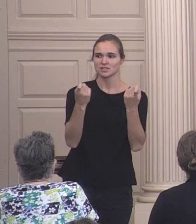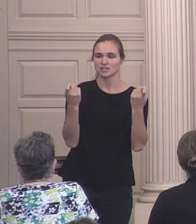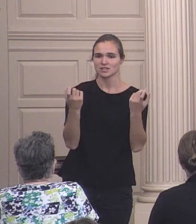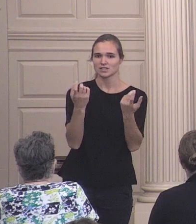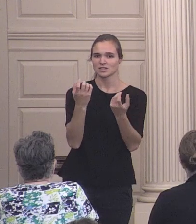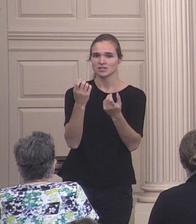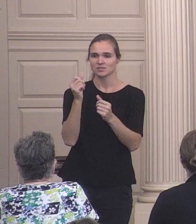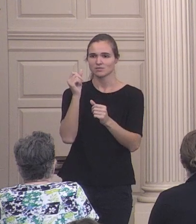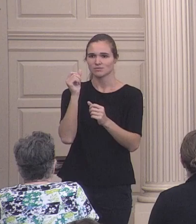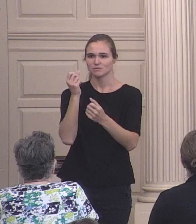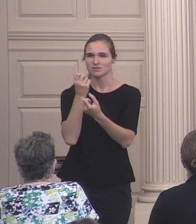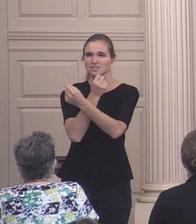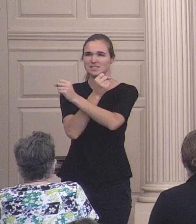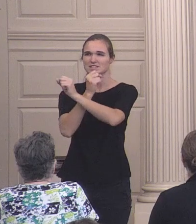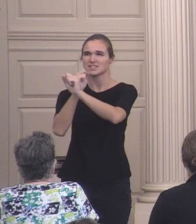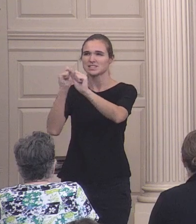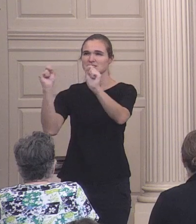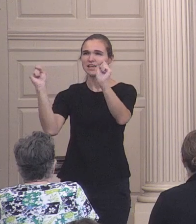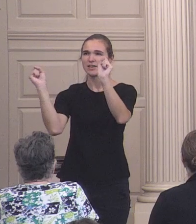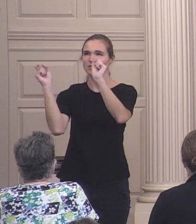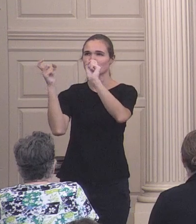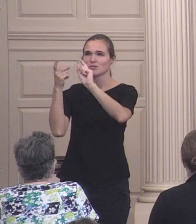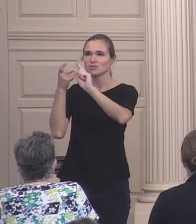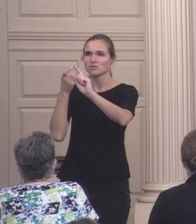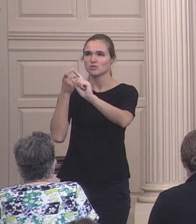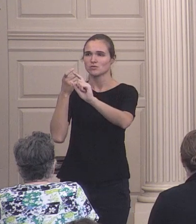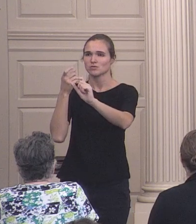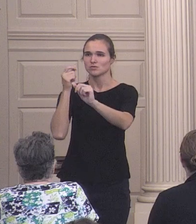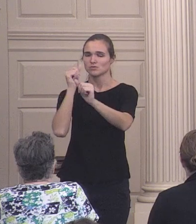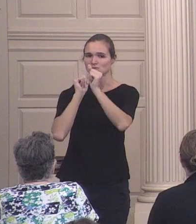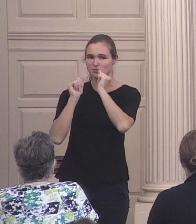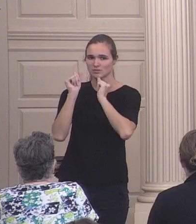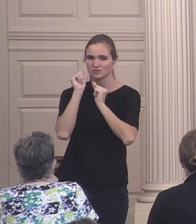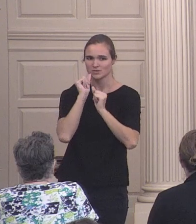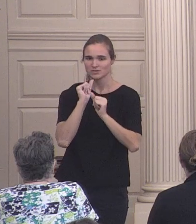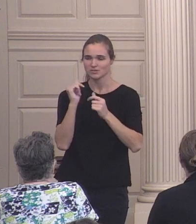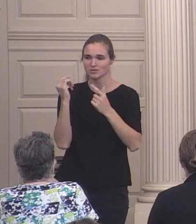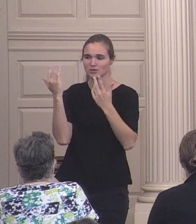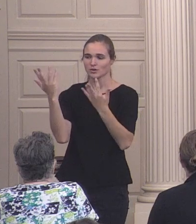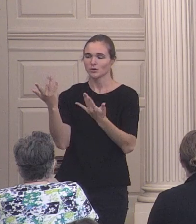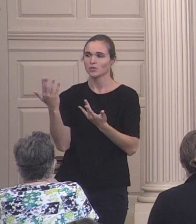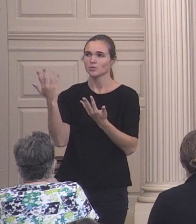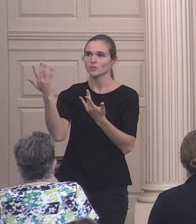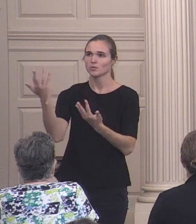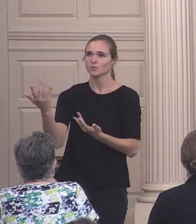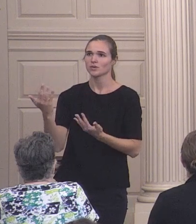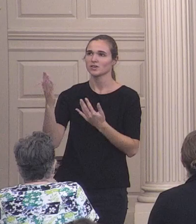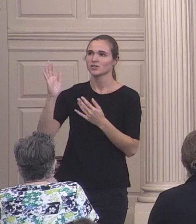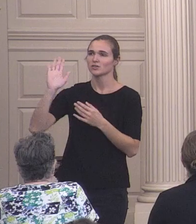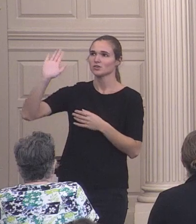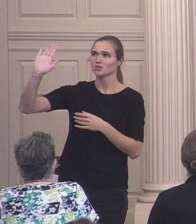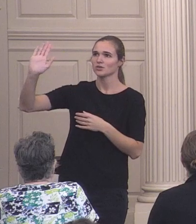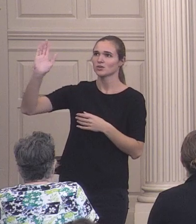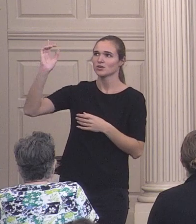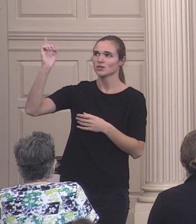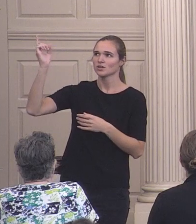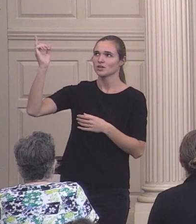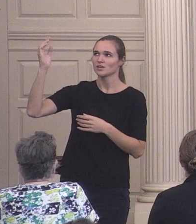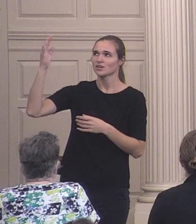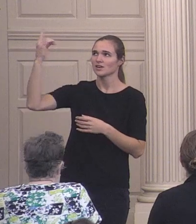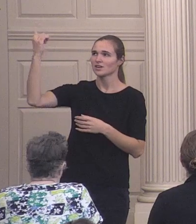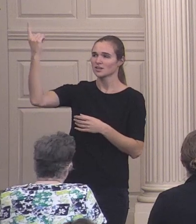from all distress, as we await the blessed hope and the coming of our